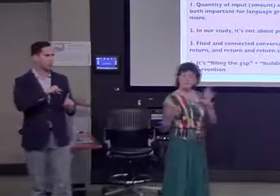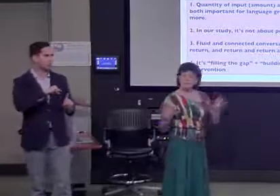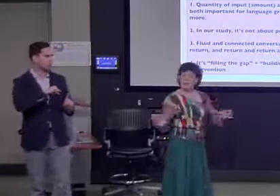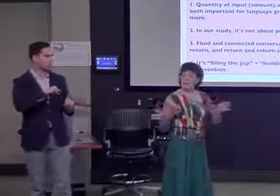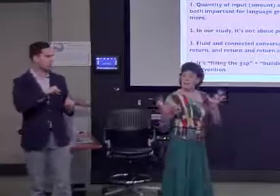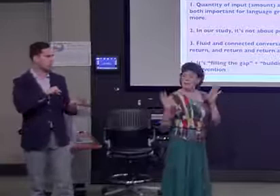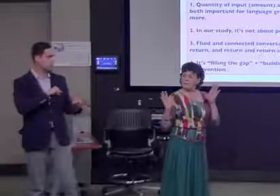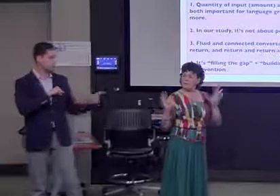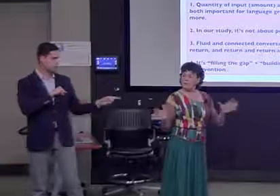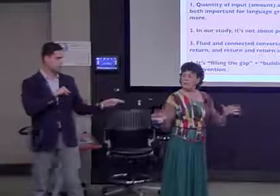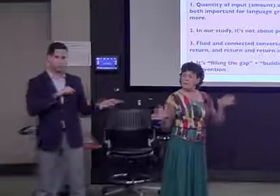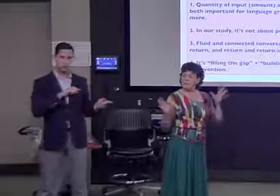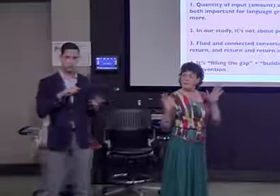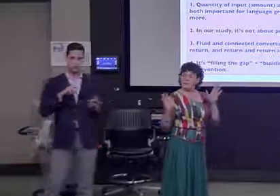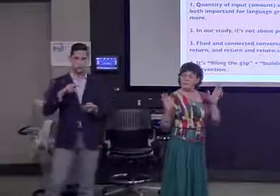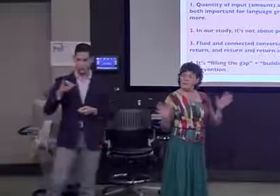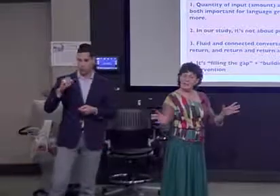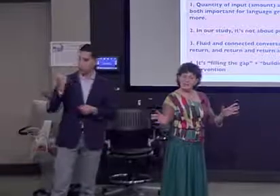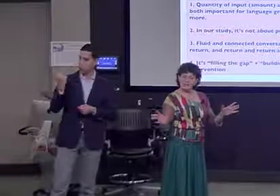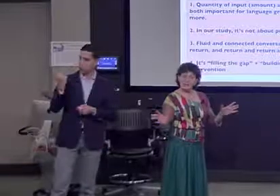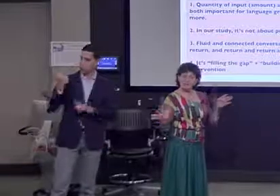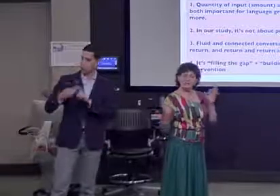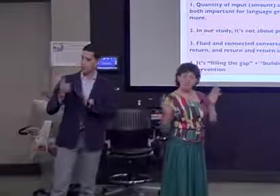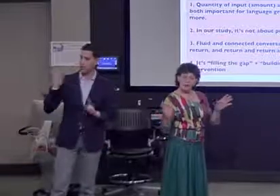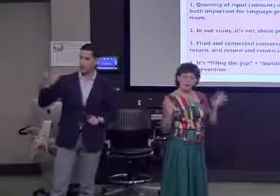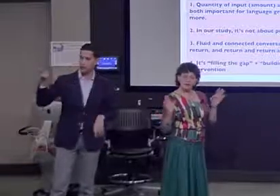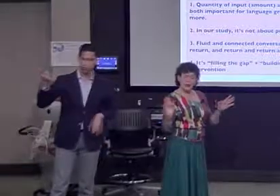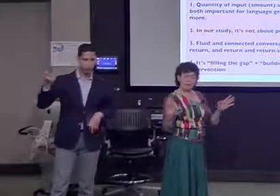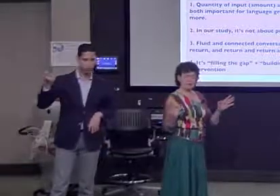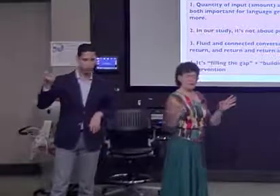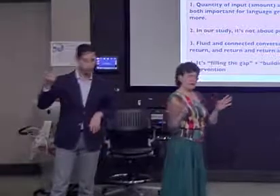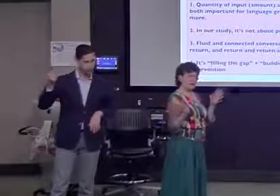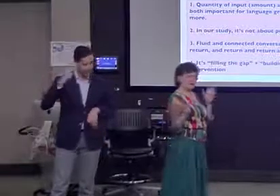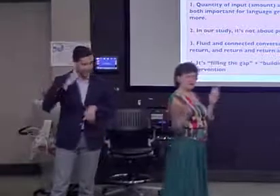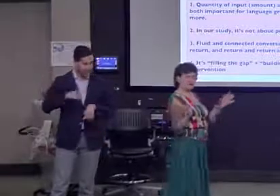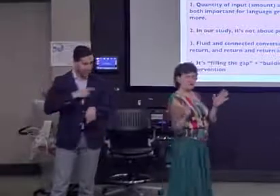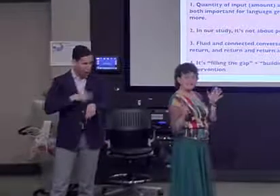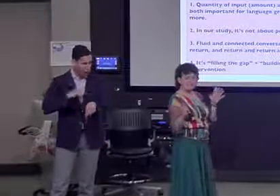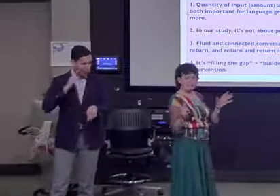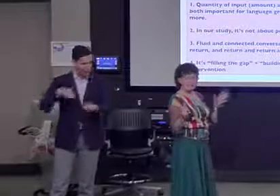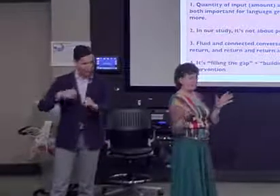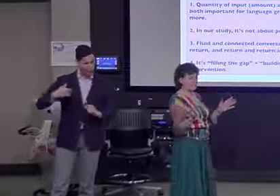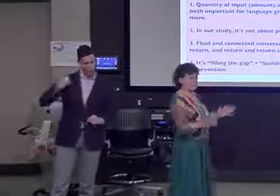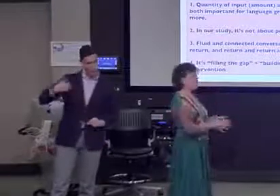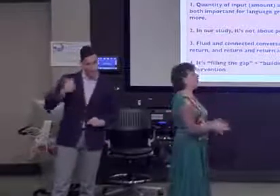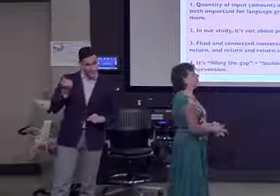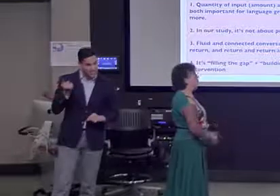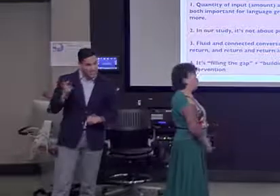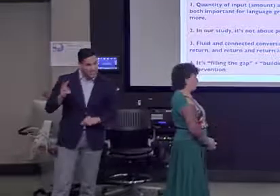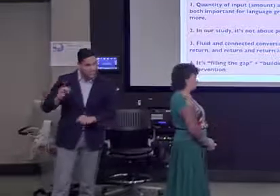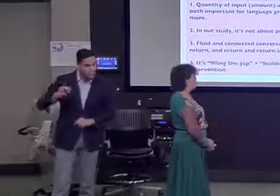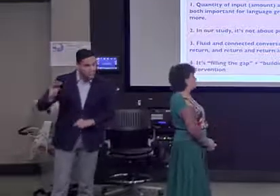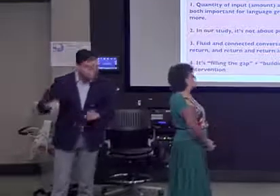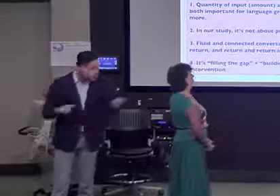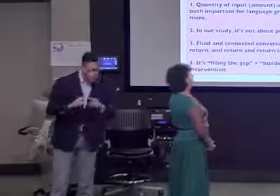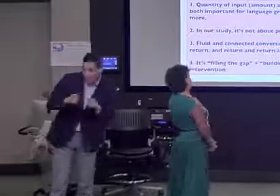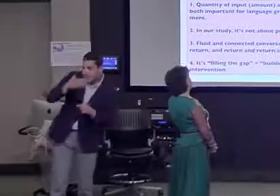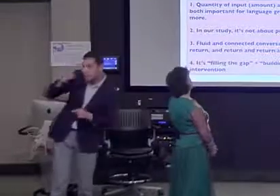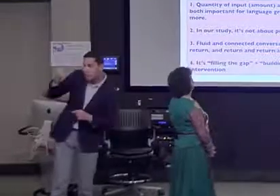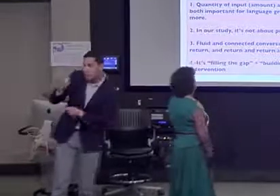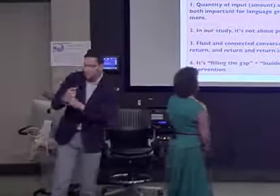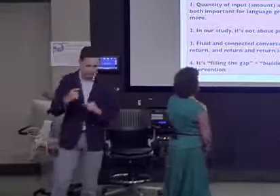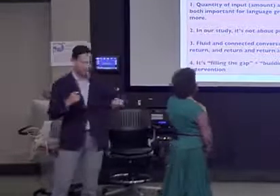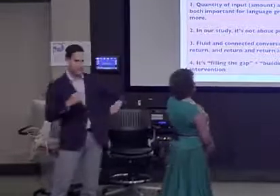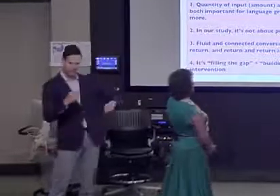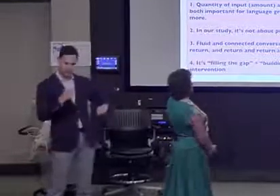that's 12 months later. That's a long time. That's to account unbelievable. For 16%. But wait, it gets better, right? It does, yes. It gets